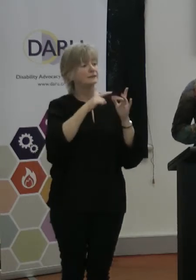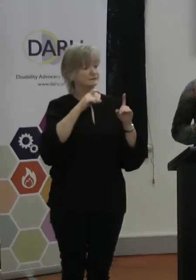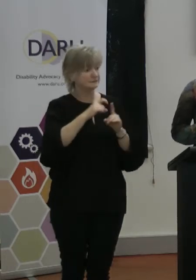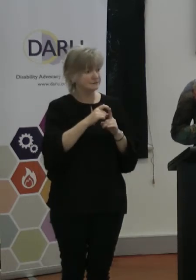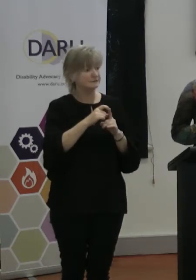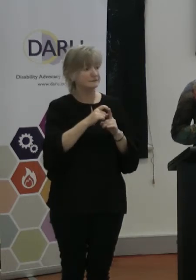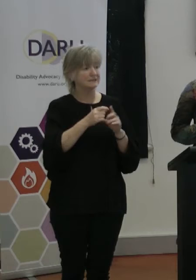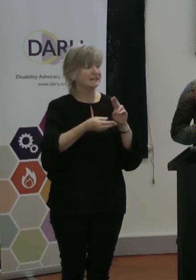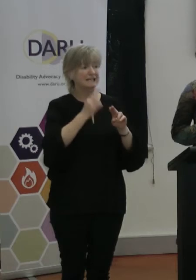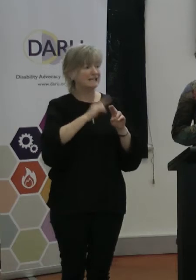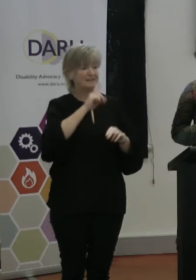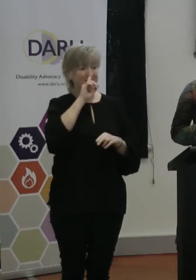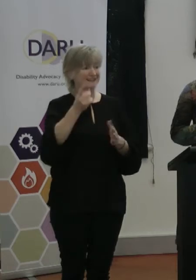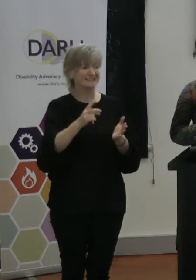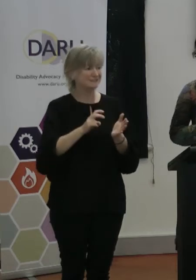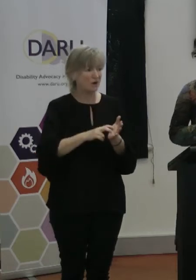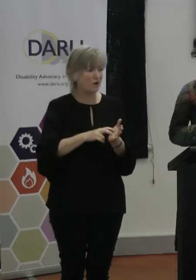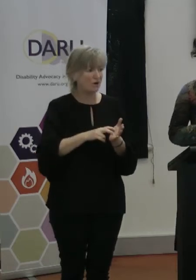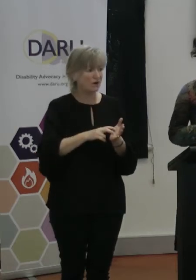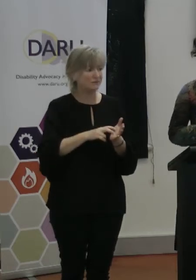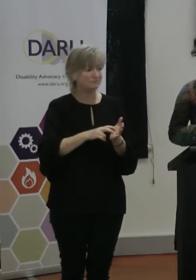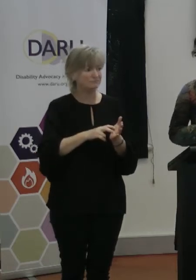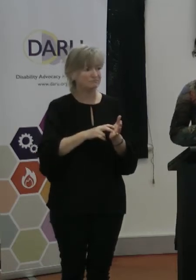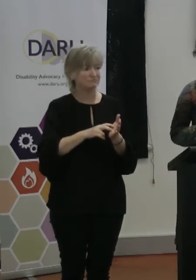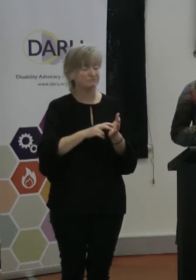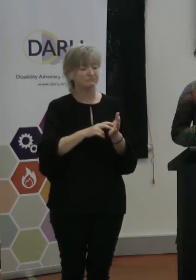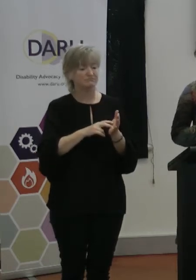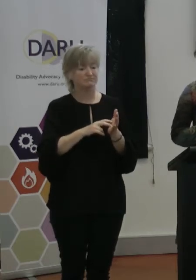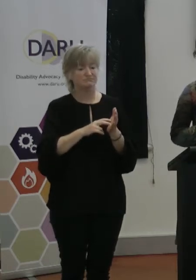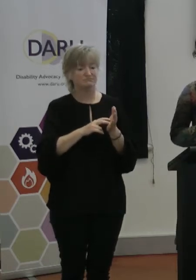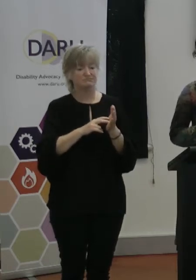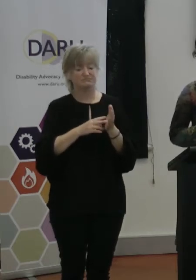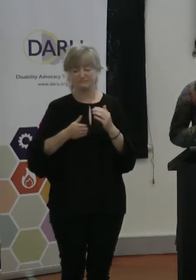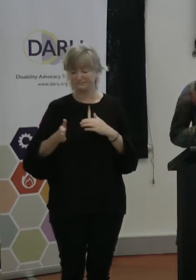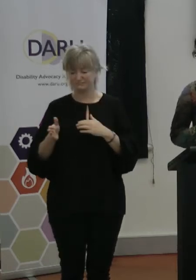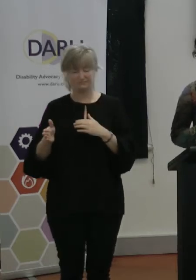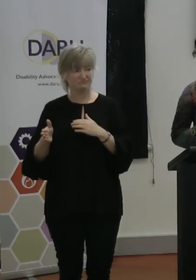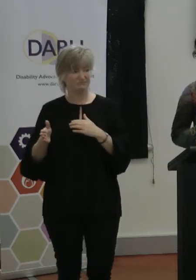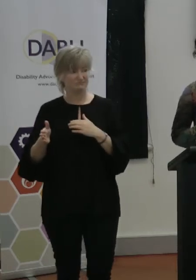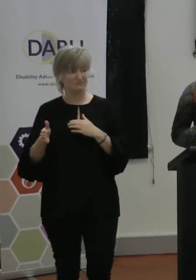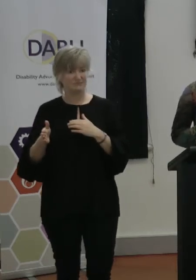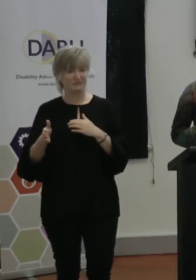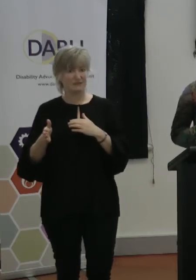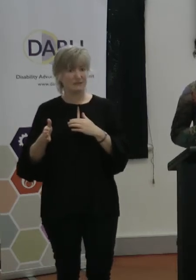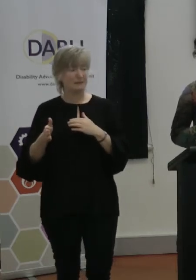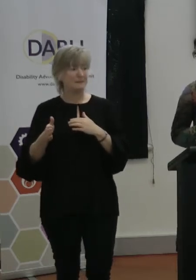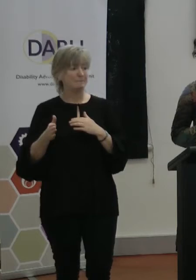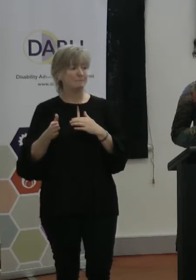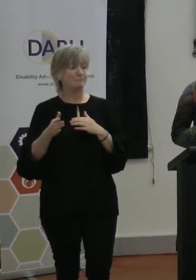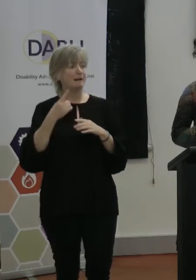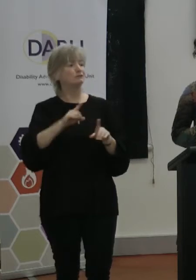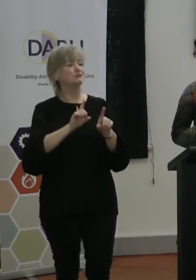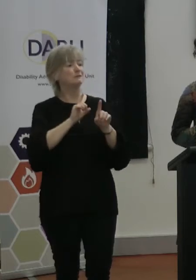if they're unable to sign a residential tenancy agreement, Yep. but they're not granted SDA in